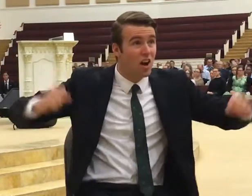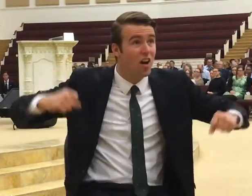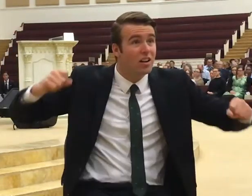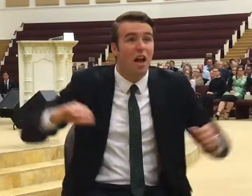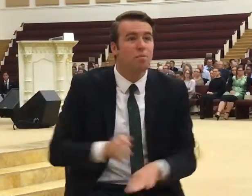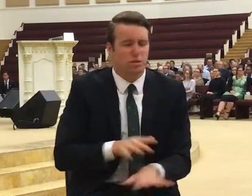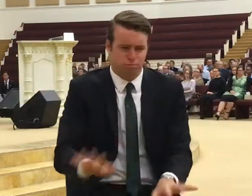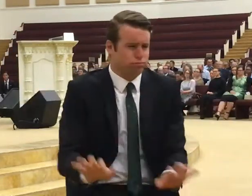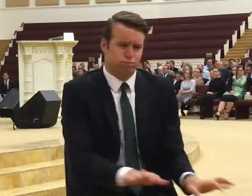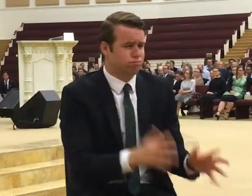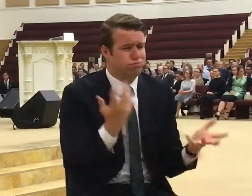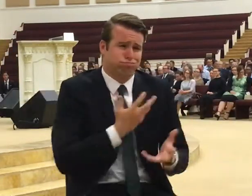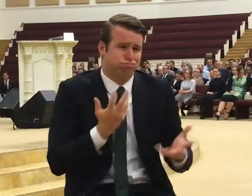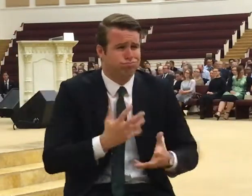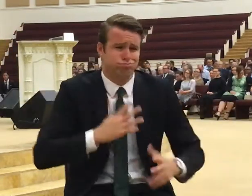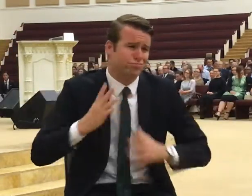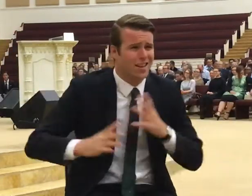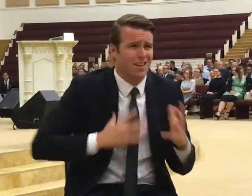music going.